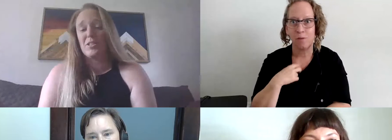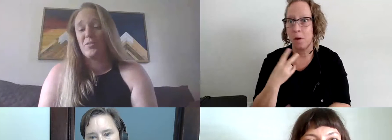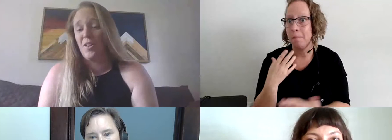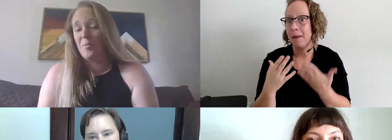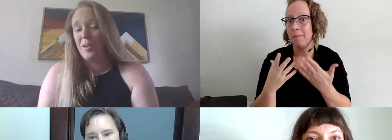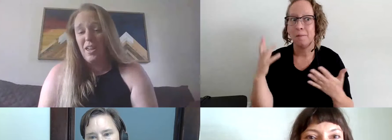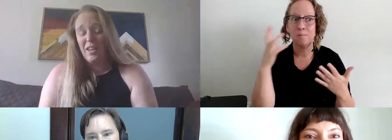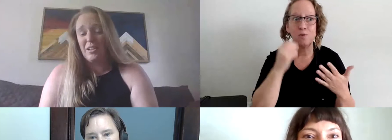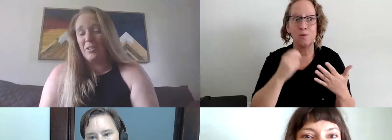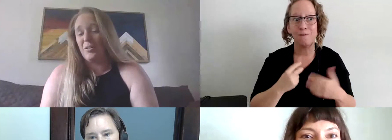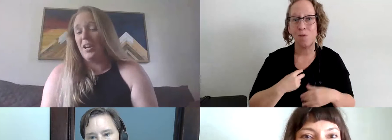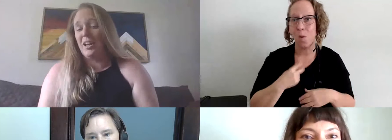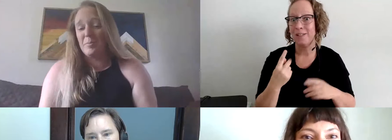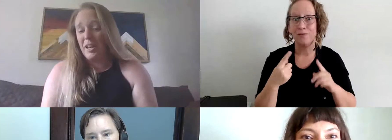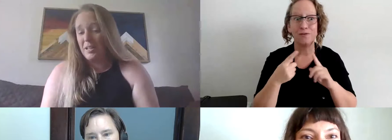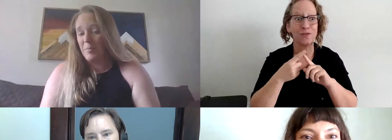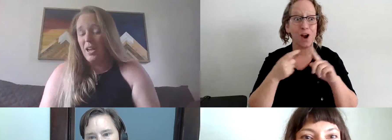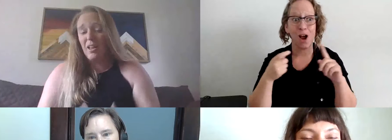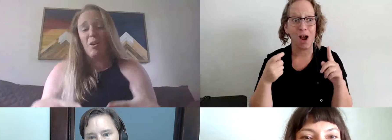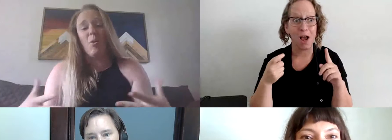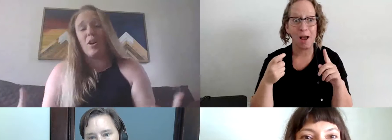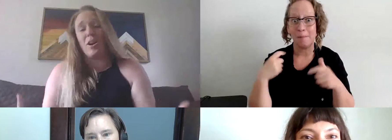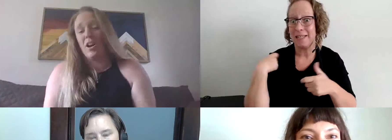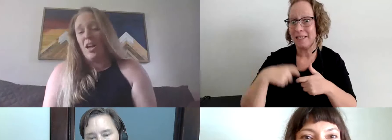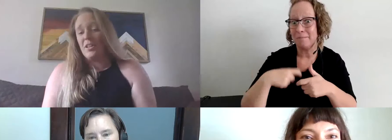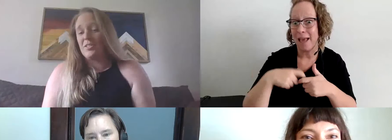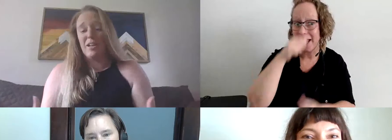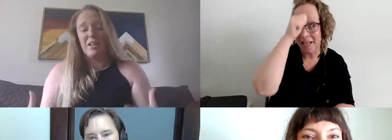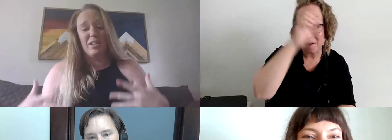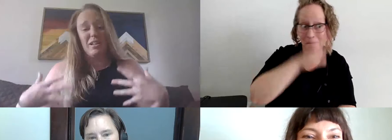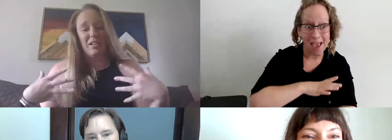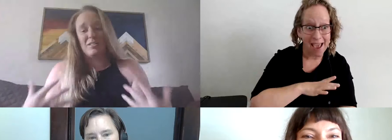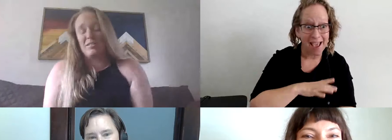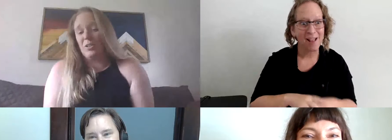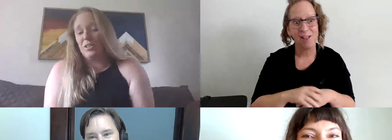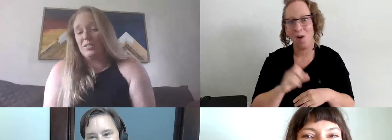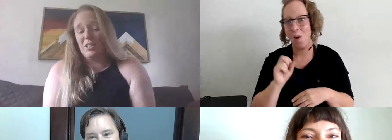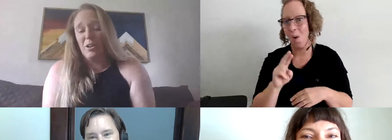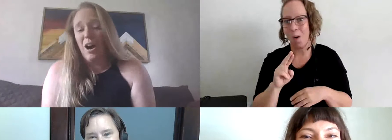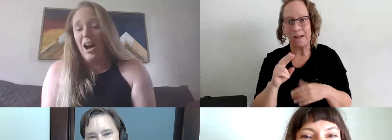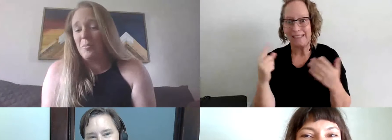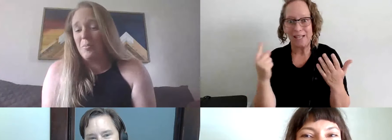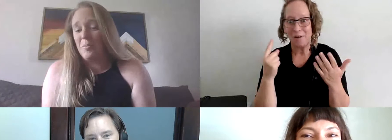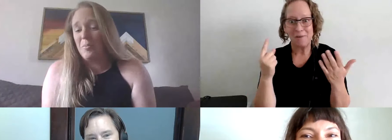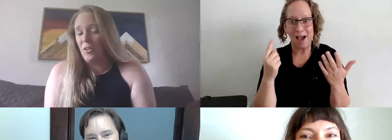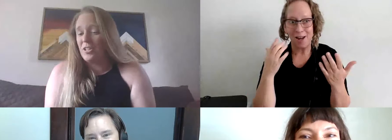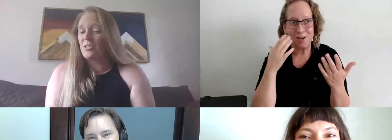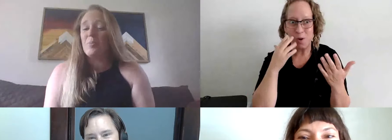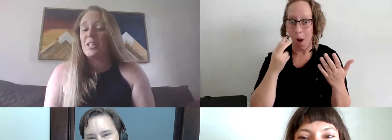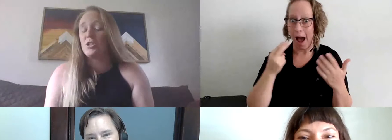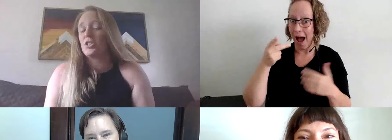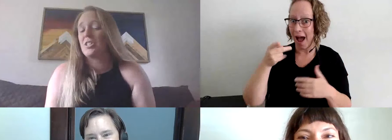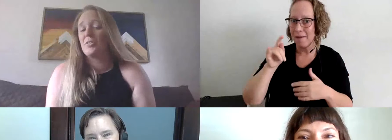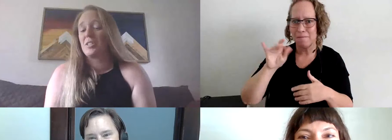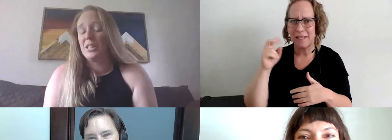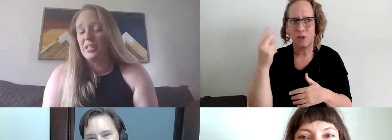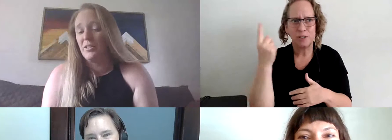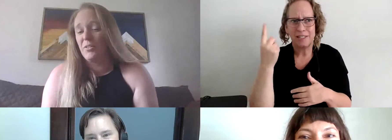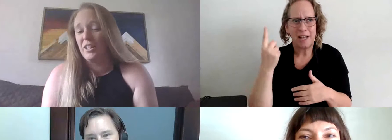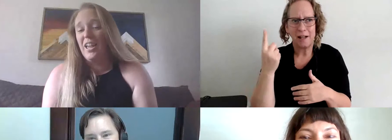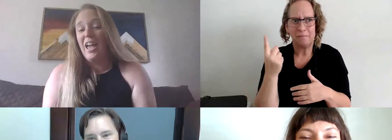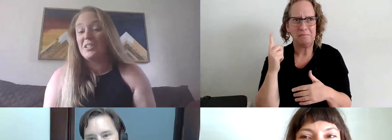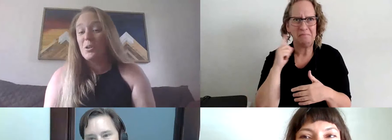beautiful voice from, you know, a Hispanic male or somebody or, you know, a high-pitched voice or something that just